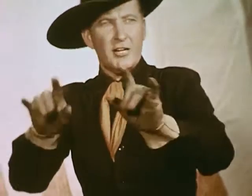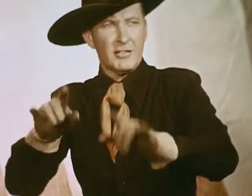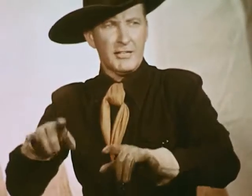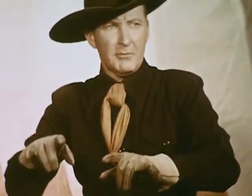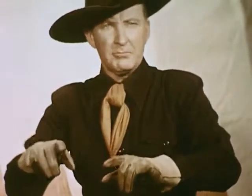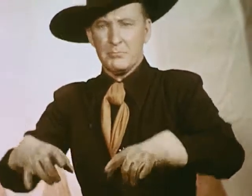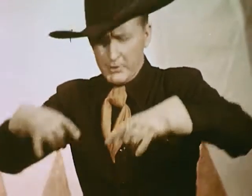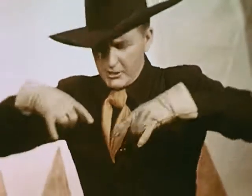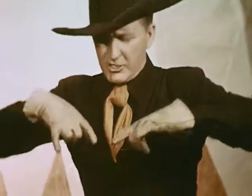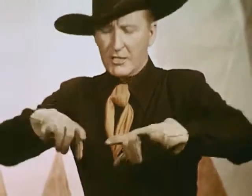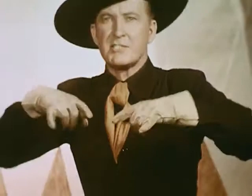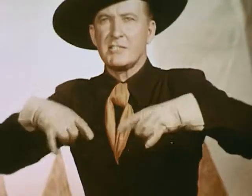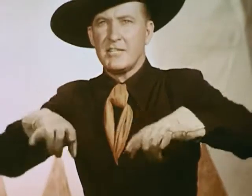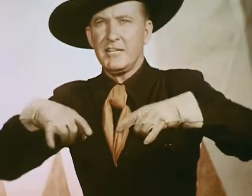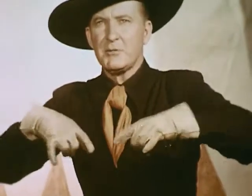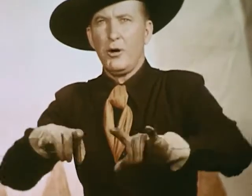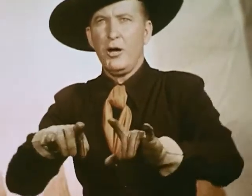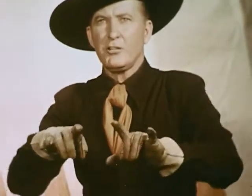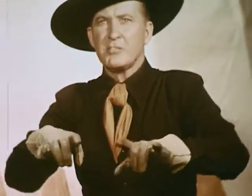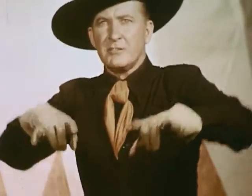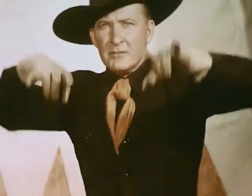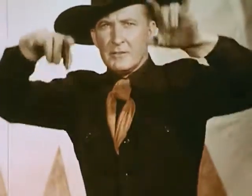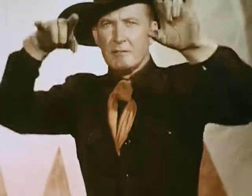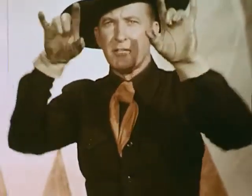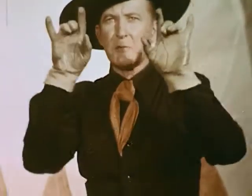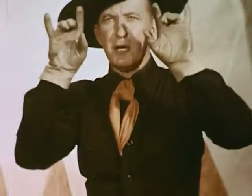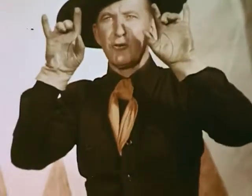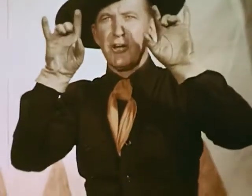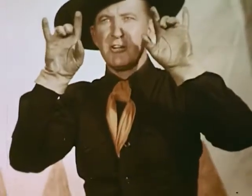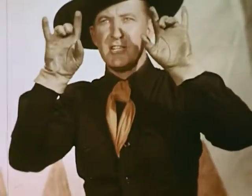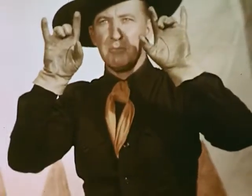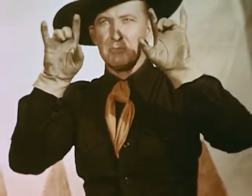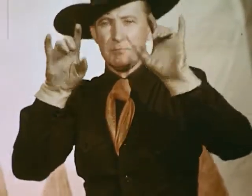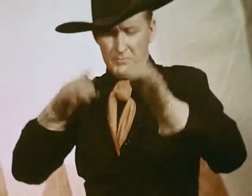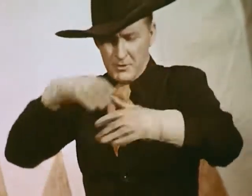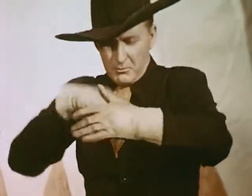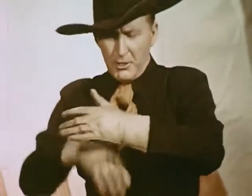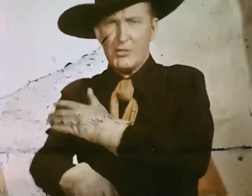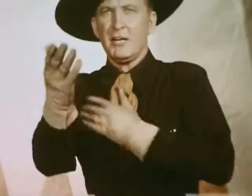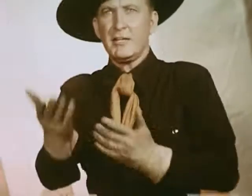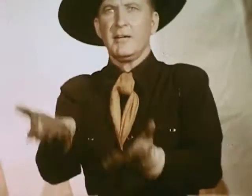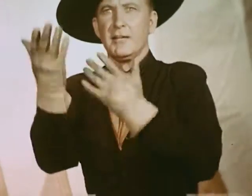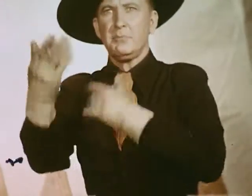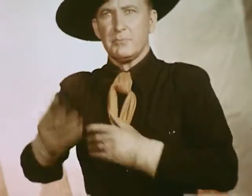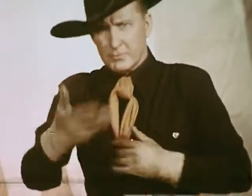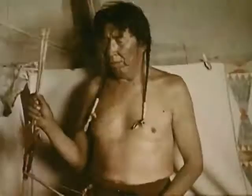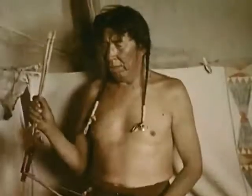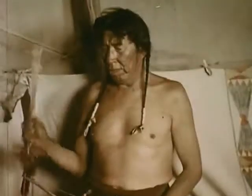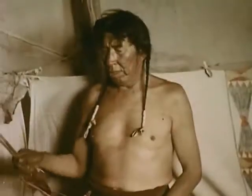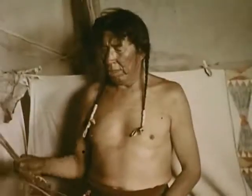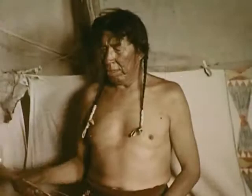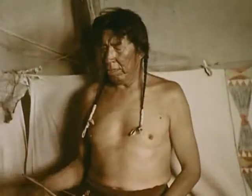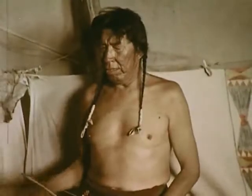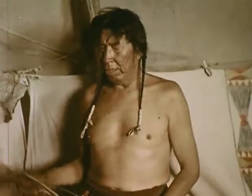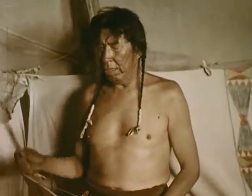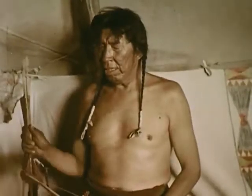Bearchild got up. Bearchild, you see the sign of the paws? Now the bear rears up. Bearchild, he got up. He said,